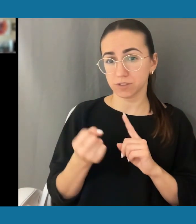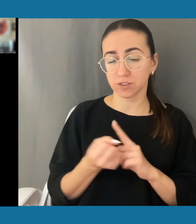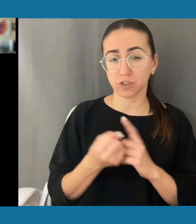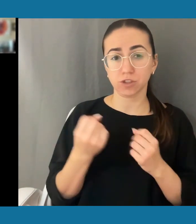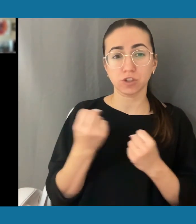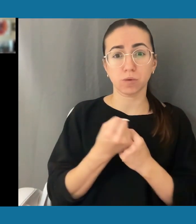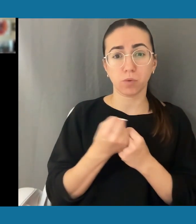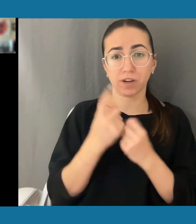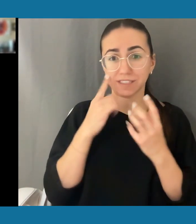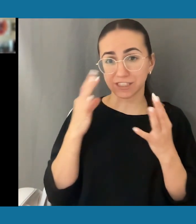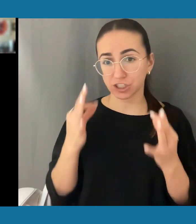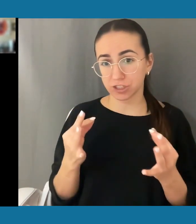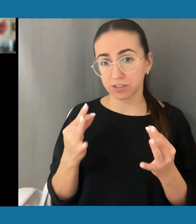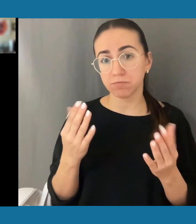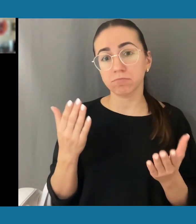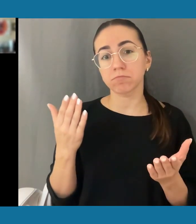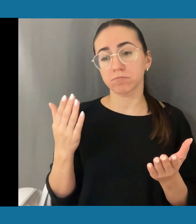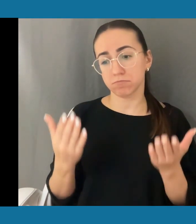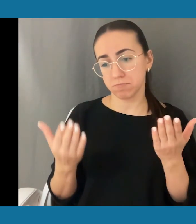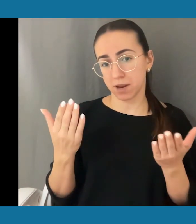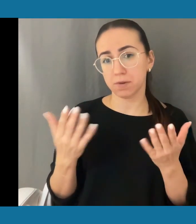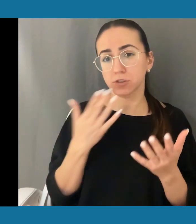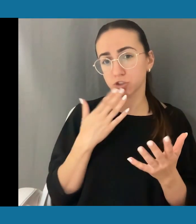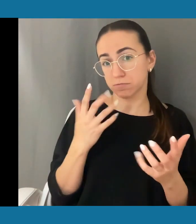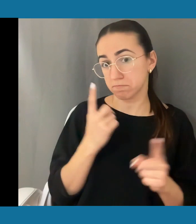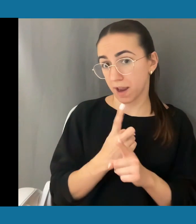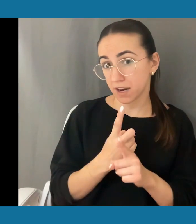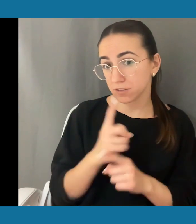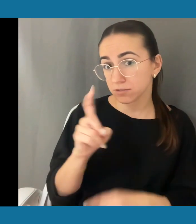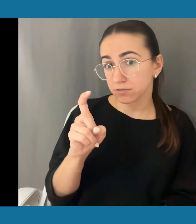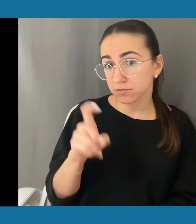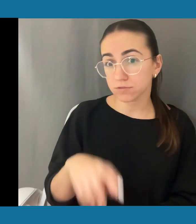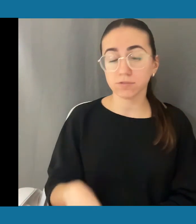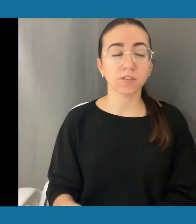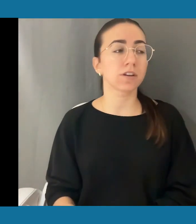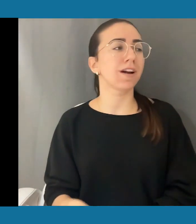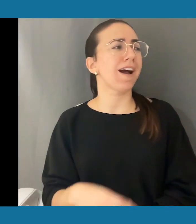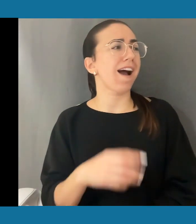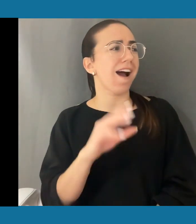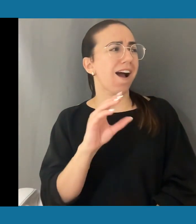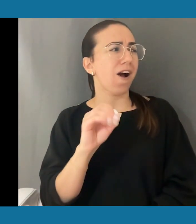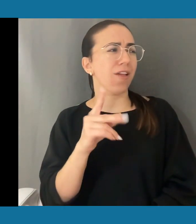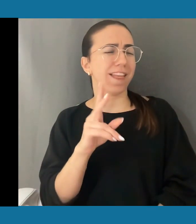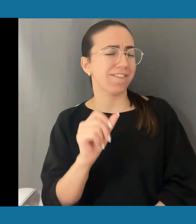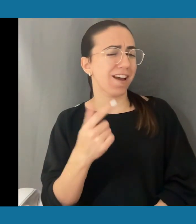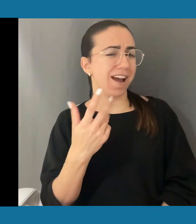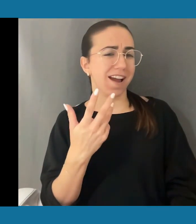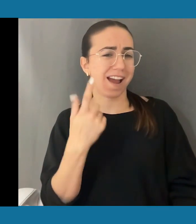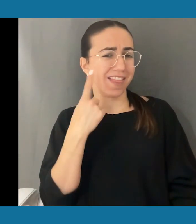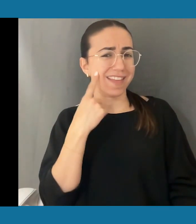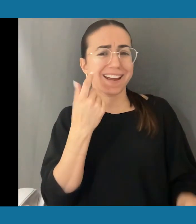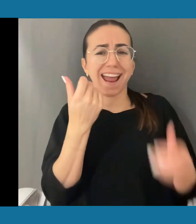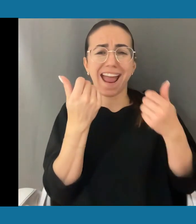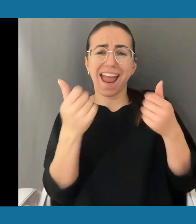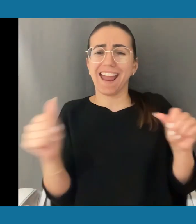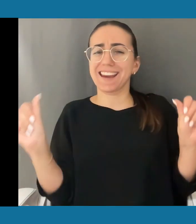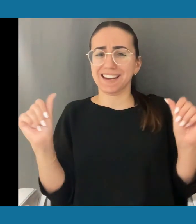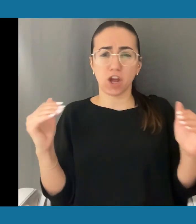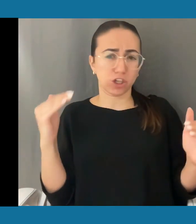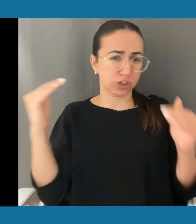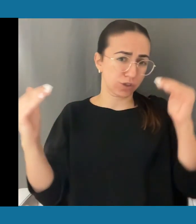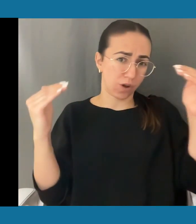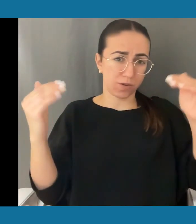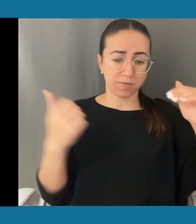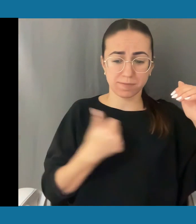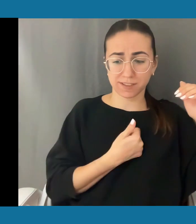be an appropriate mechanism? Olivia, I would even take this out as just any adult, right? As I have aged,